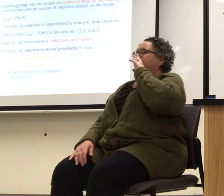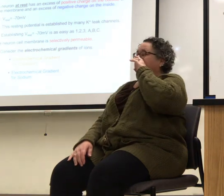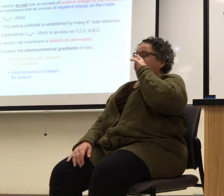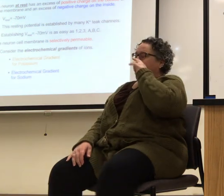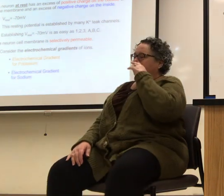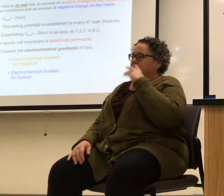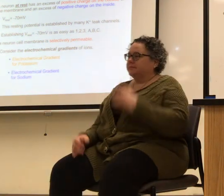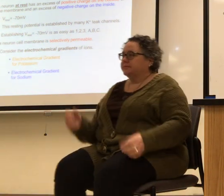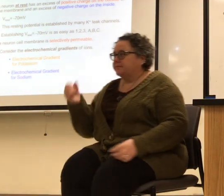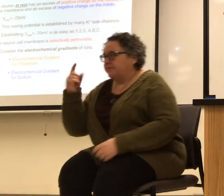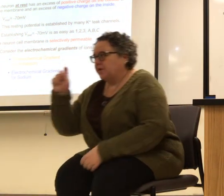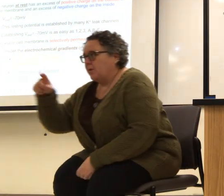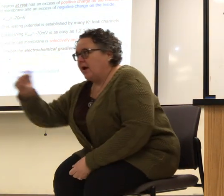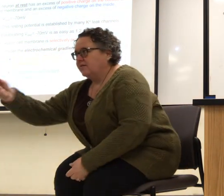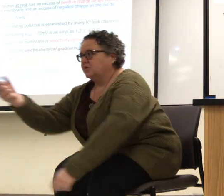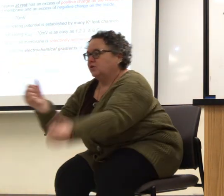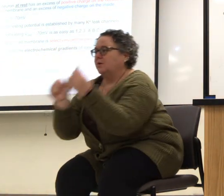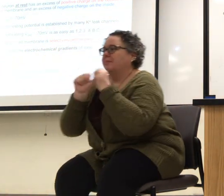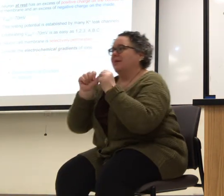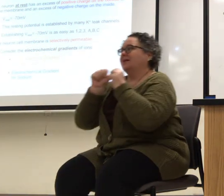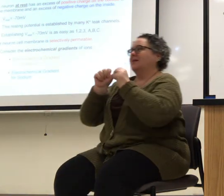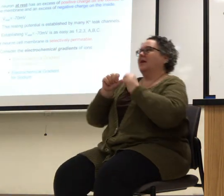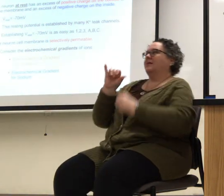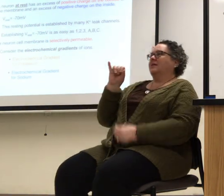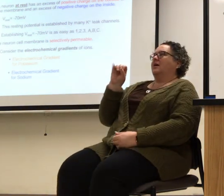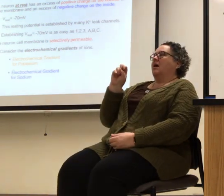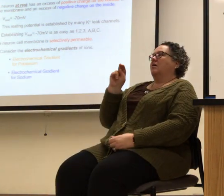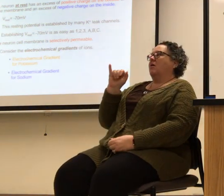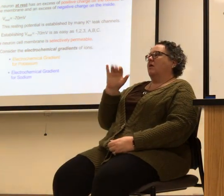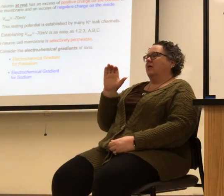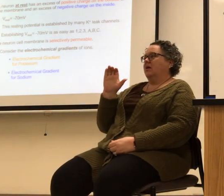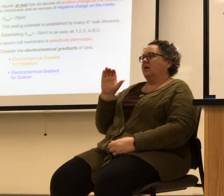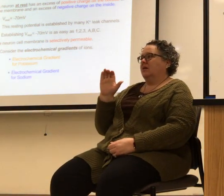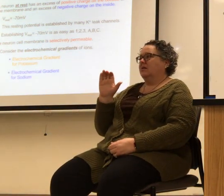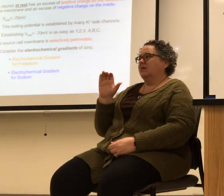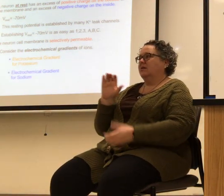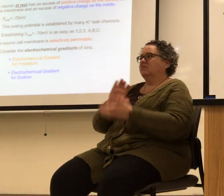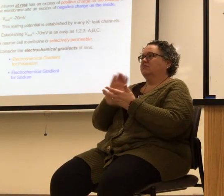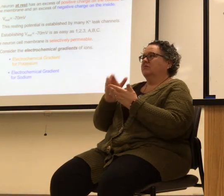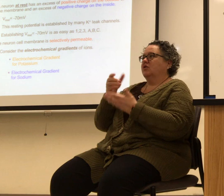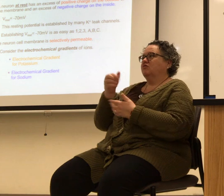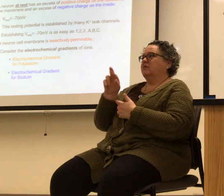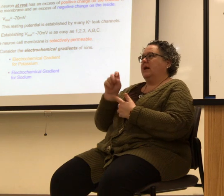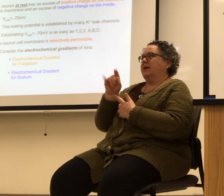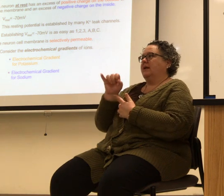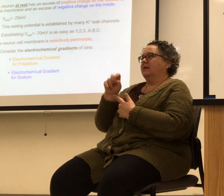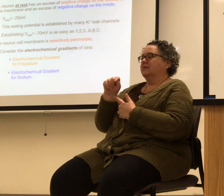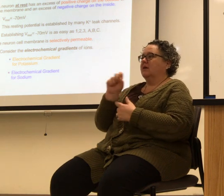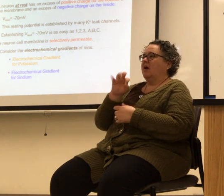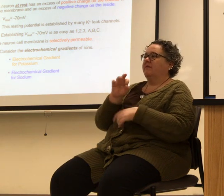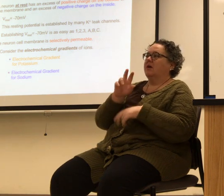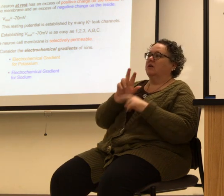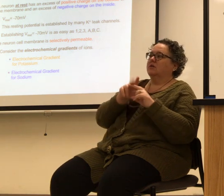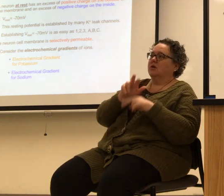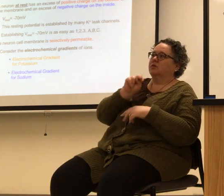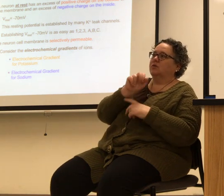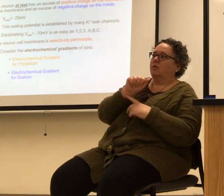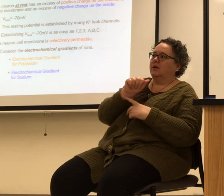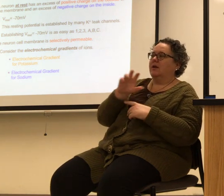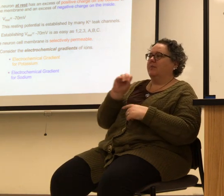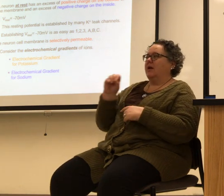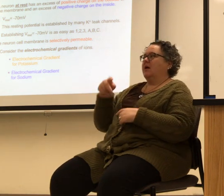You have to maintain the ionic gradients of sodium and potassium. So you're going to have to counteract the